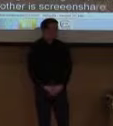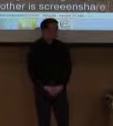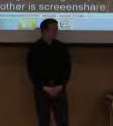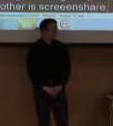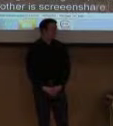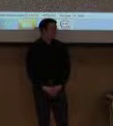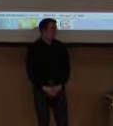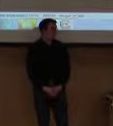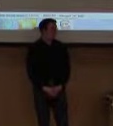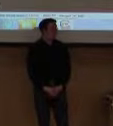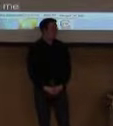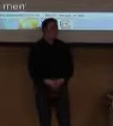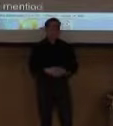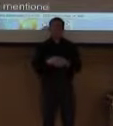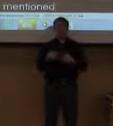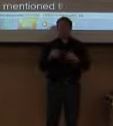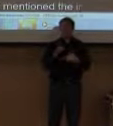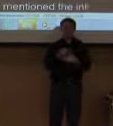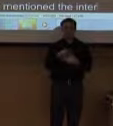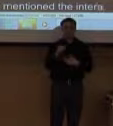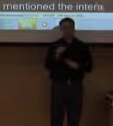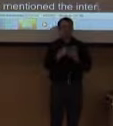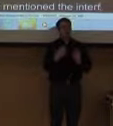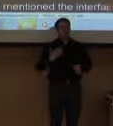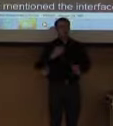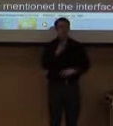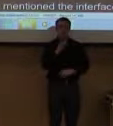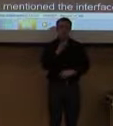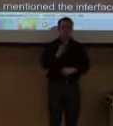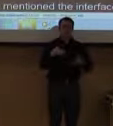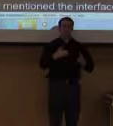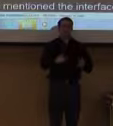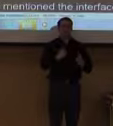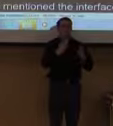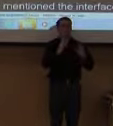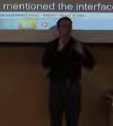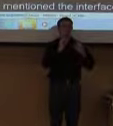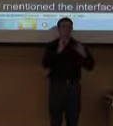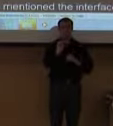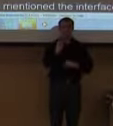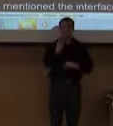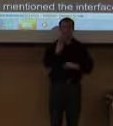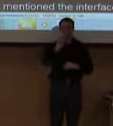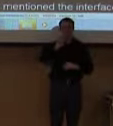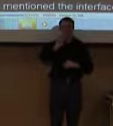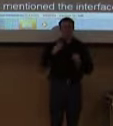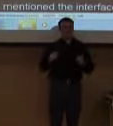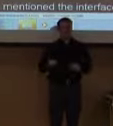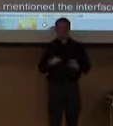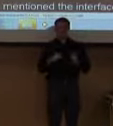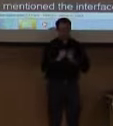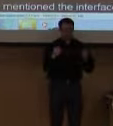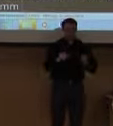So, as I mentioned, the interface allows for multiple communication modalities to happen. How does that occur in a Google